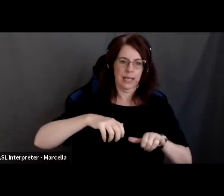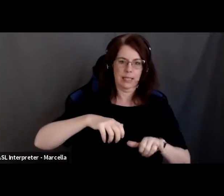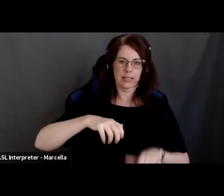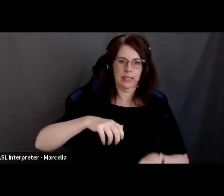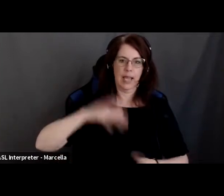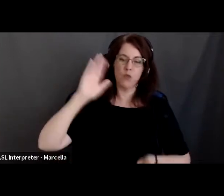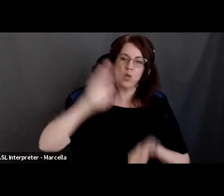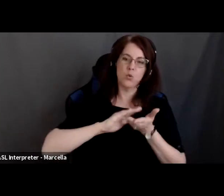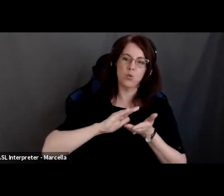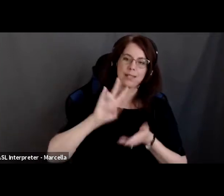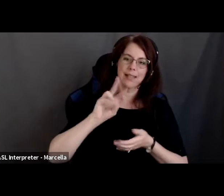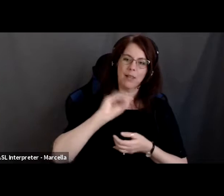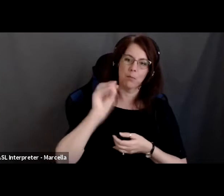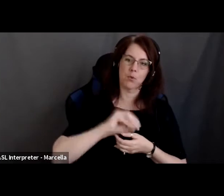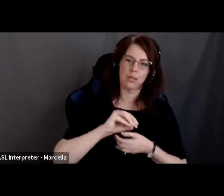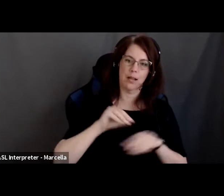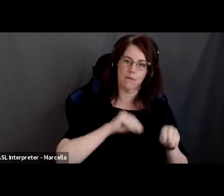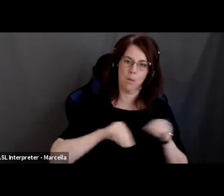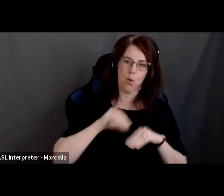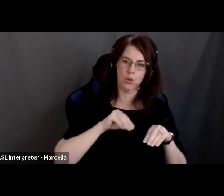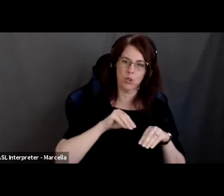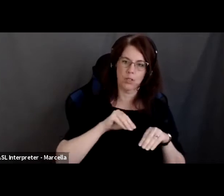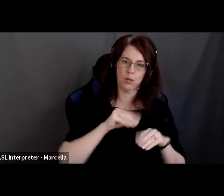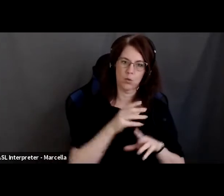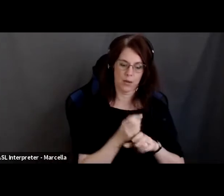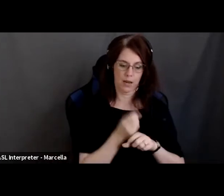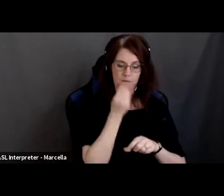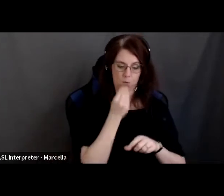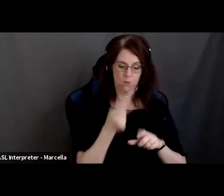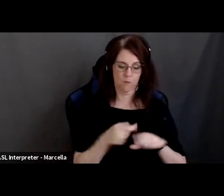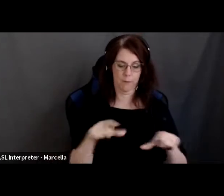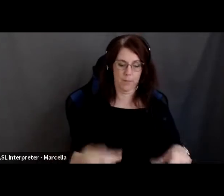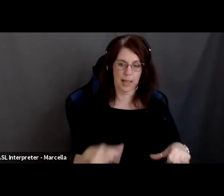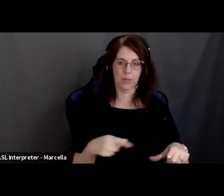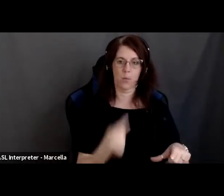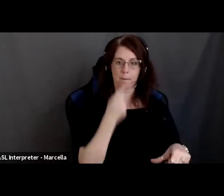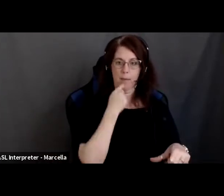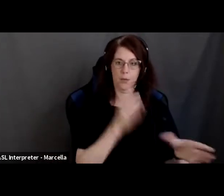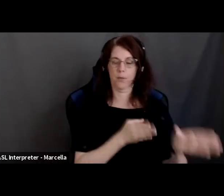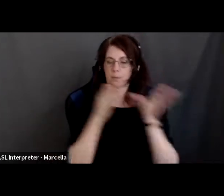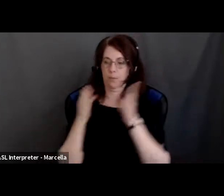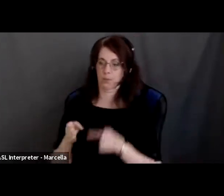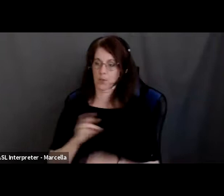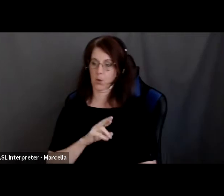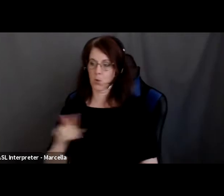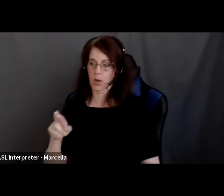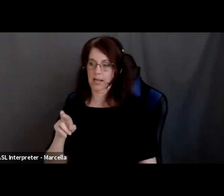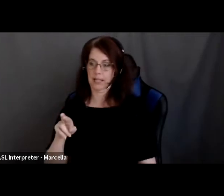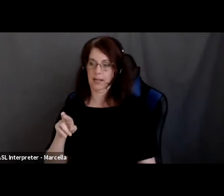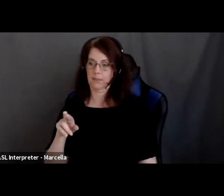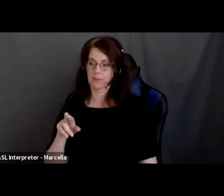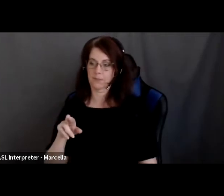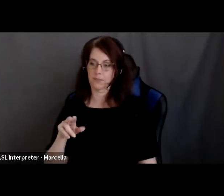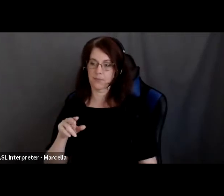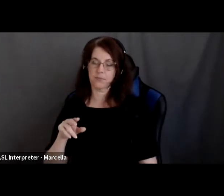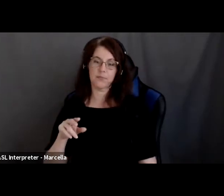to 70% to get food, again, from the plate to your mouth. And then on the right-hand side